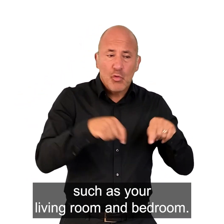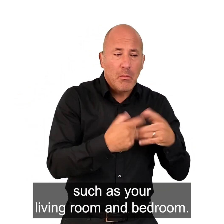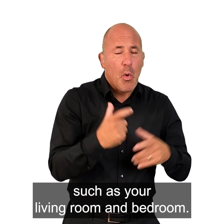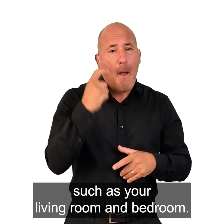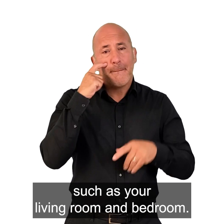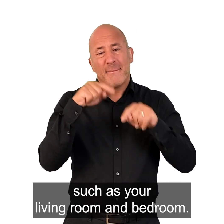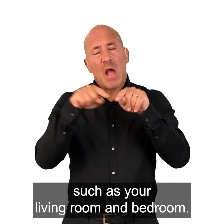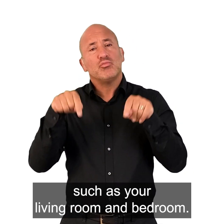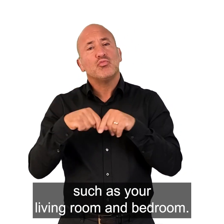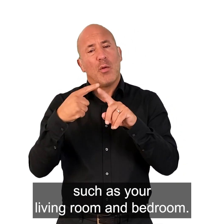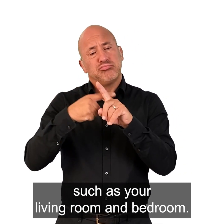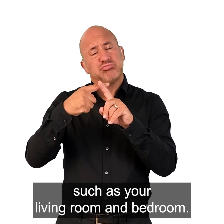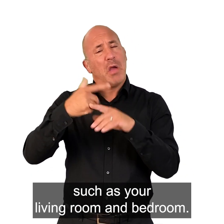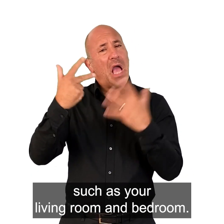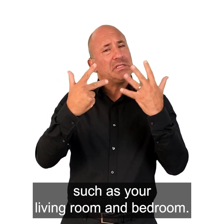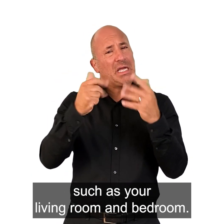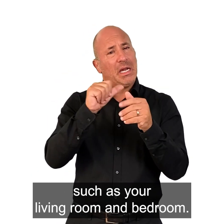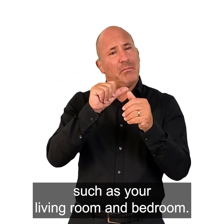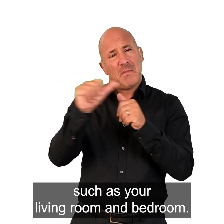such as your living room and bedroom.